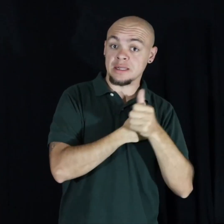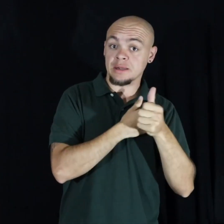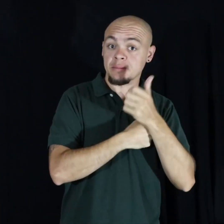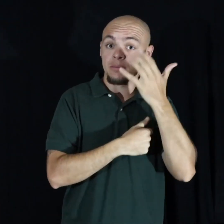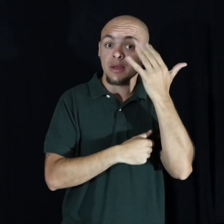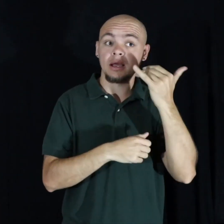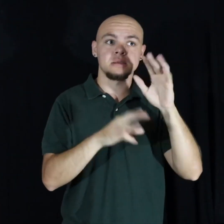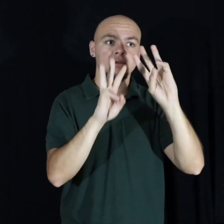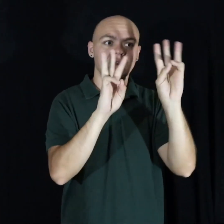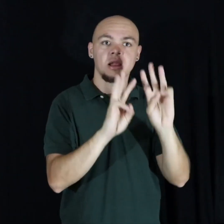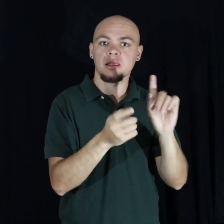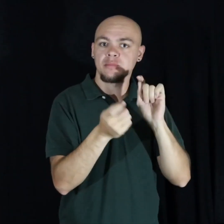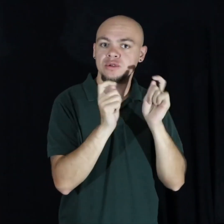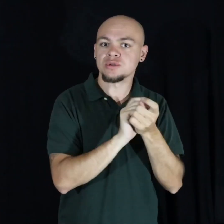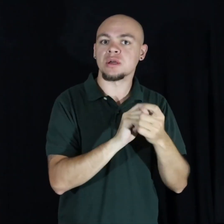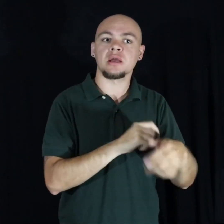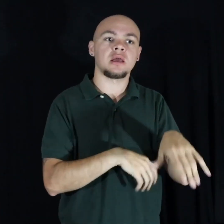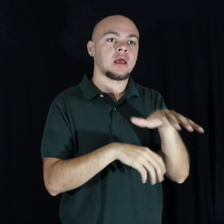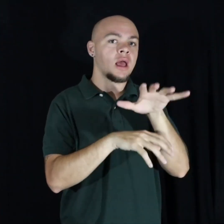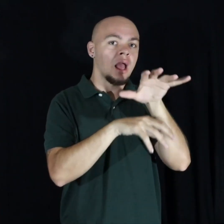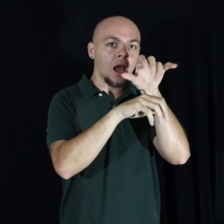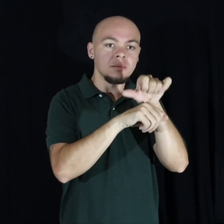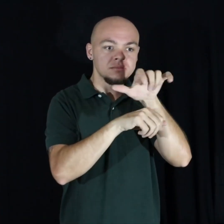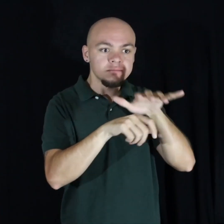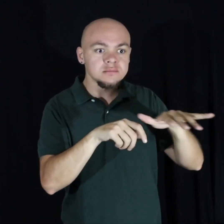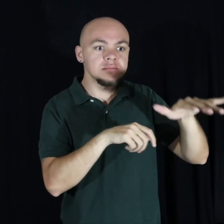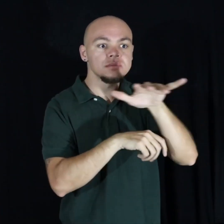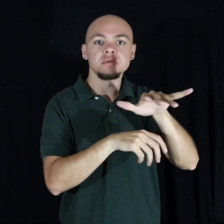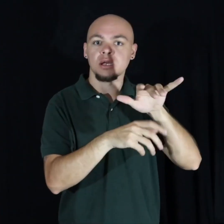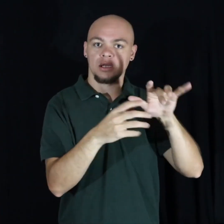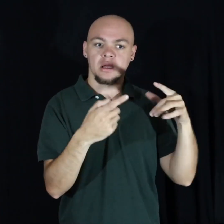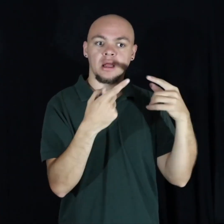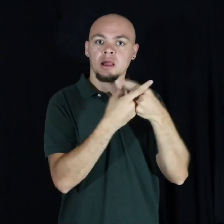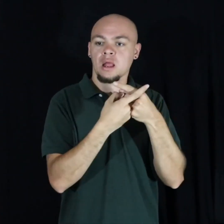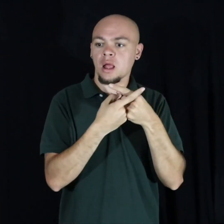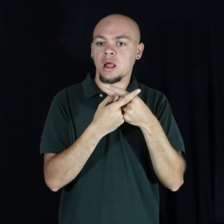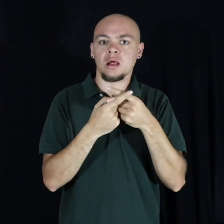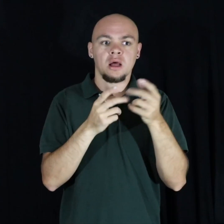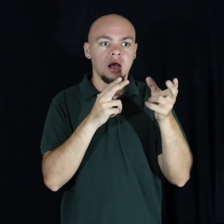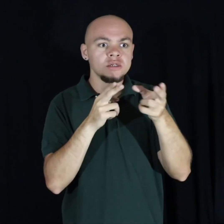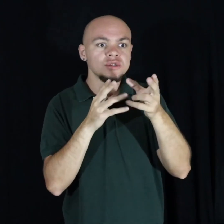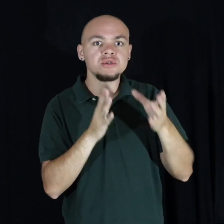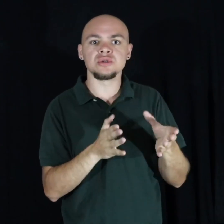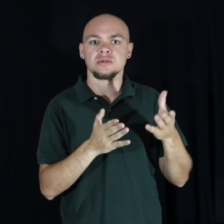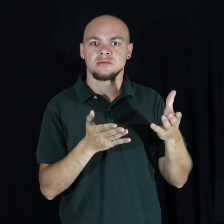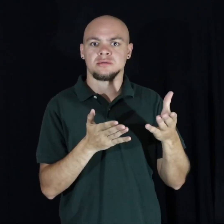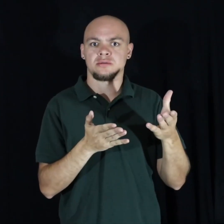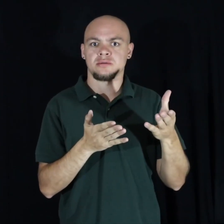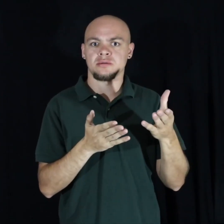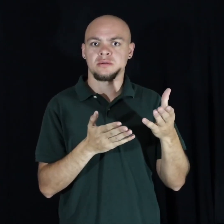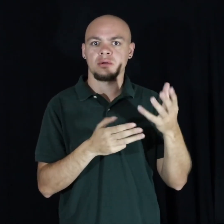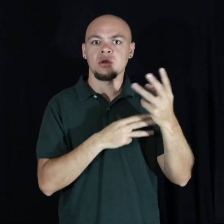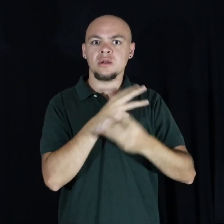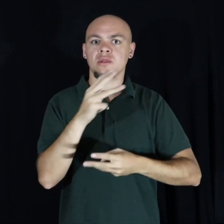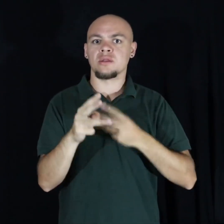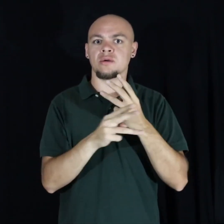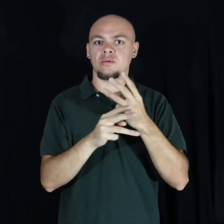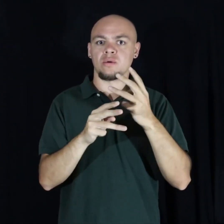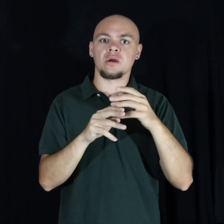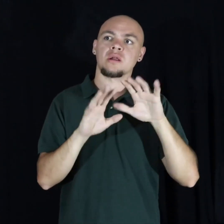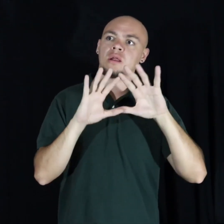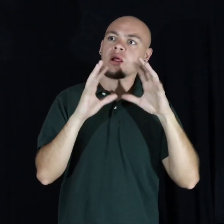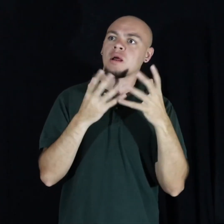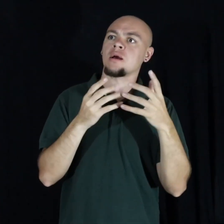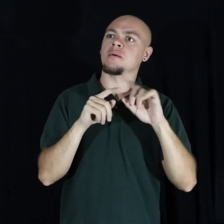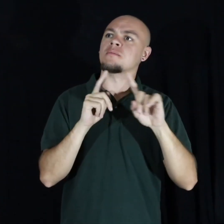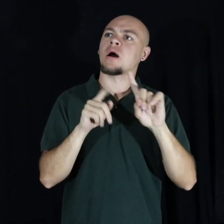climate change, loss of habitat, human-wildlife conflicts, and hunters, you do not hear the World Wildlife Fund say, but what